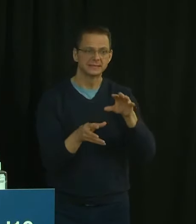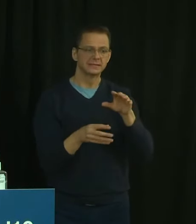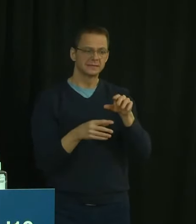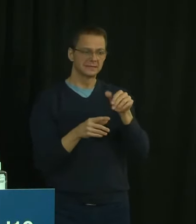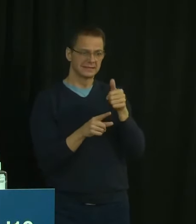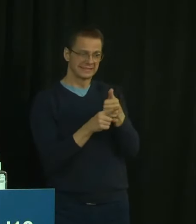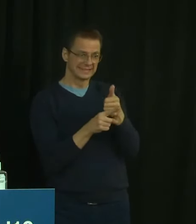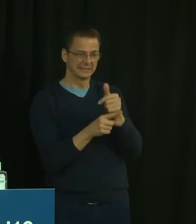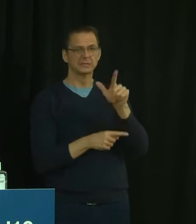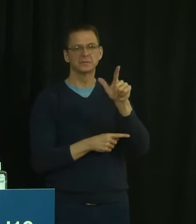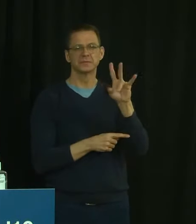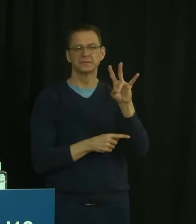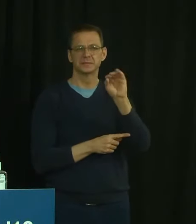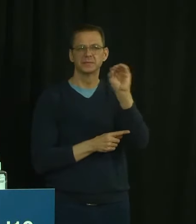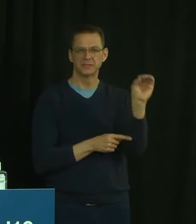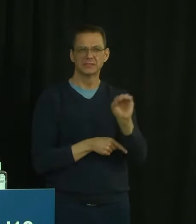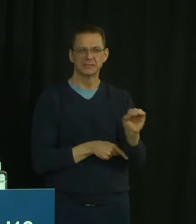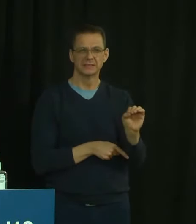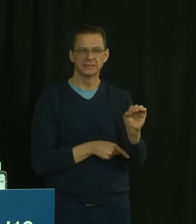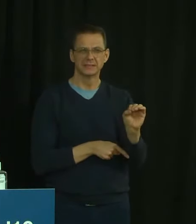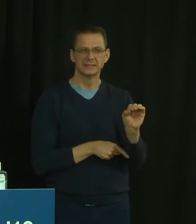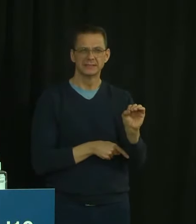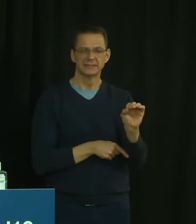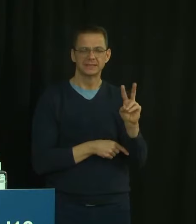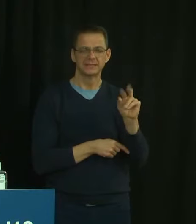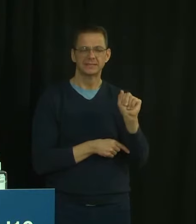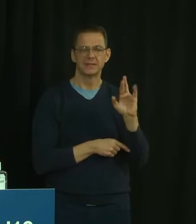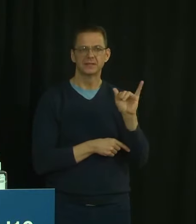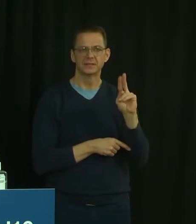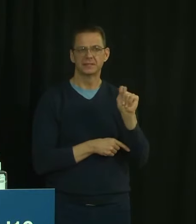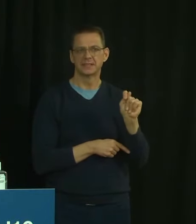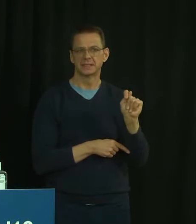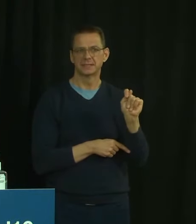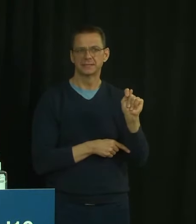deaths have been reported to Alberta Health in the last 24 hours.